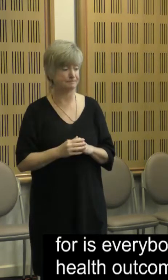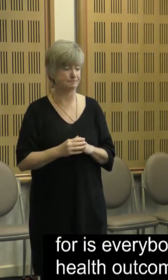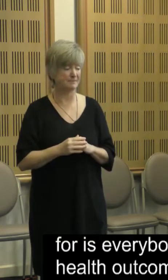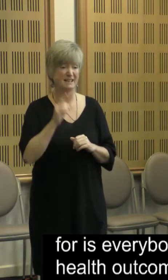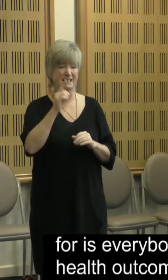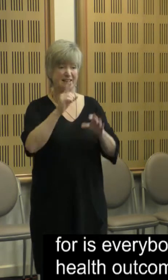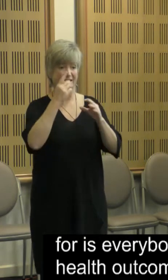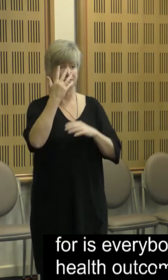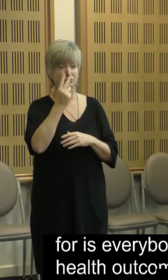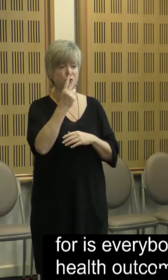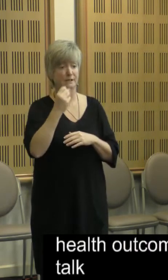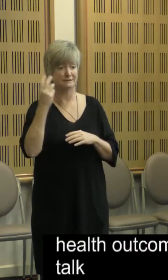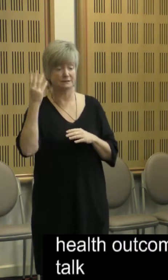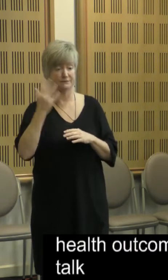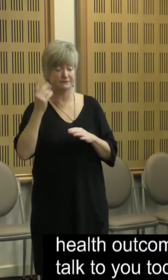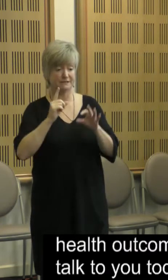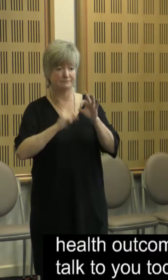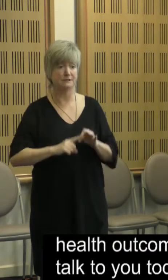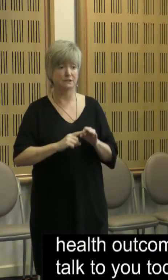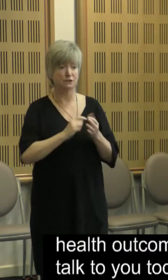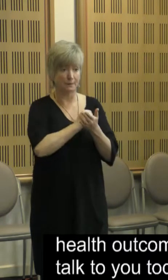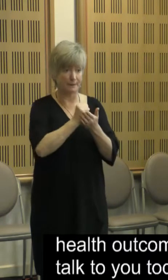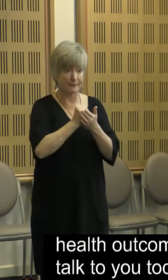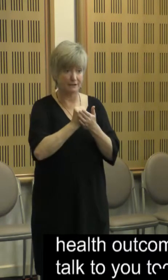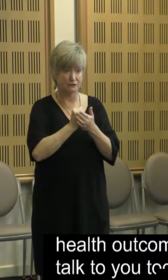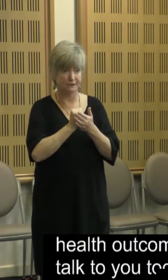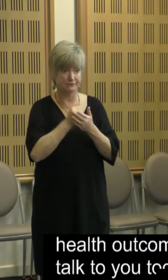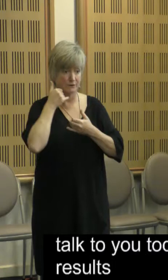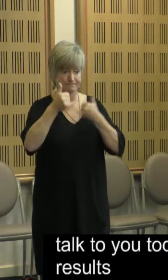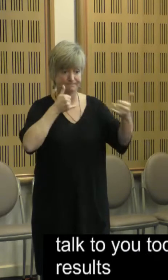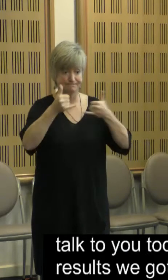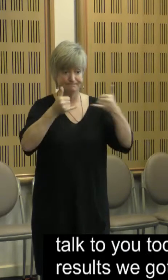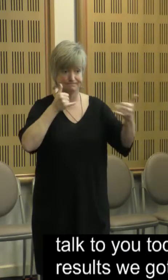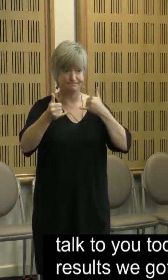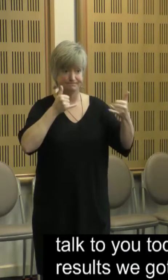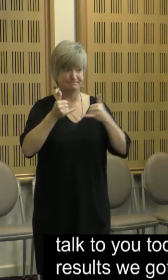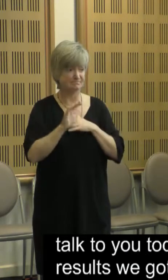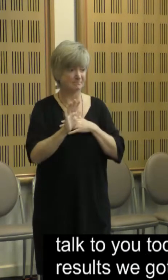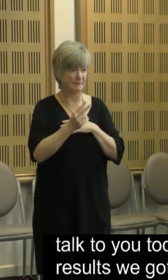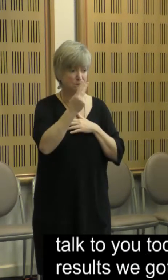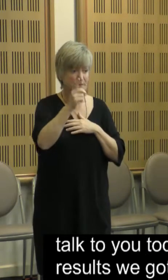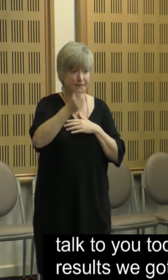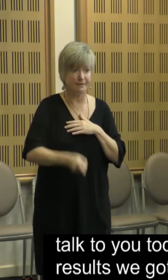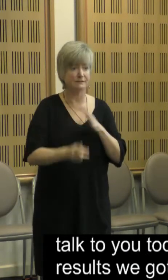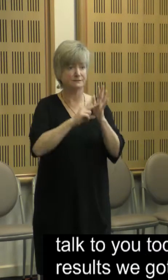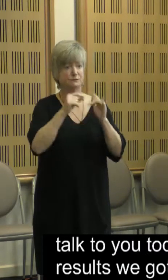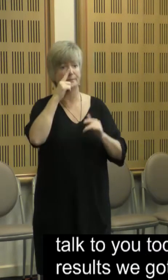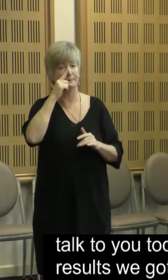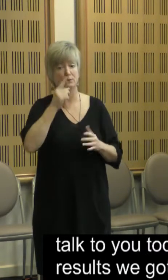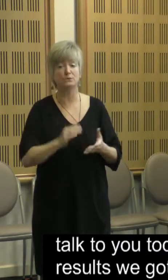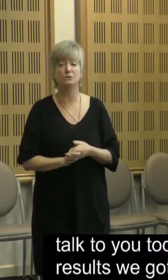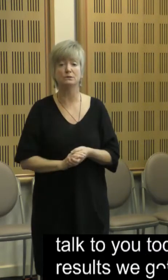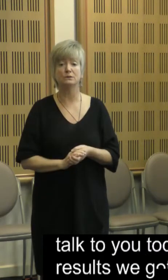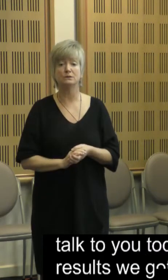is a population health survey, so we interviewed via telephone about 20,000 Victorians,